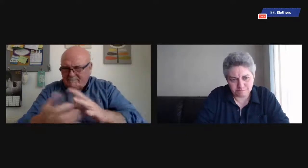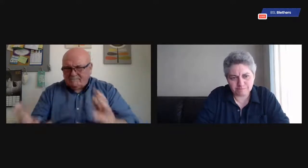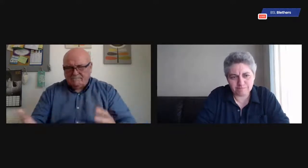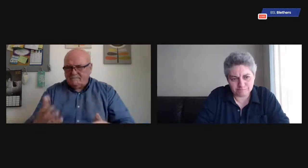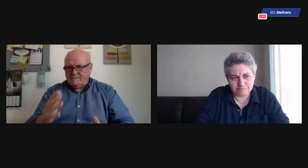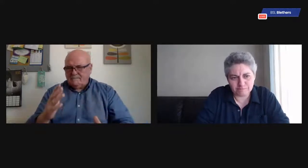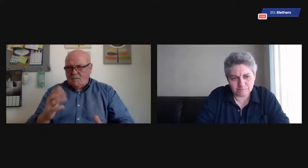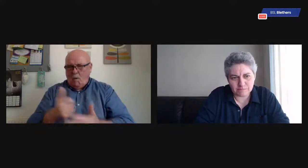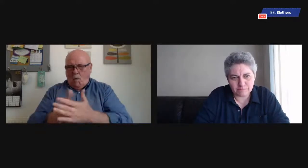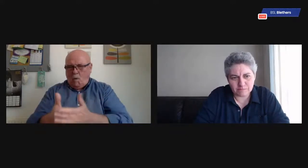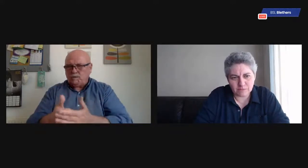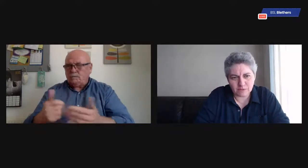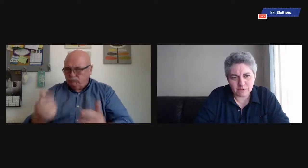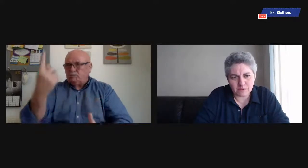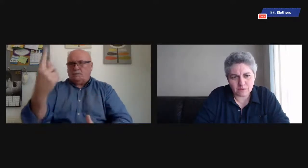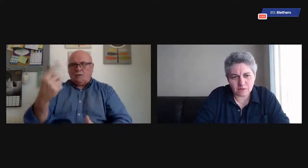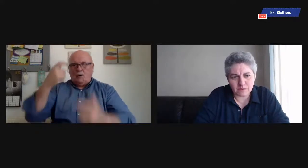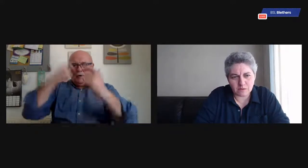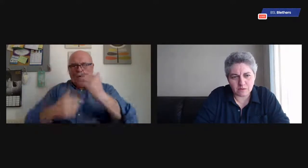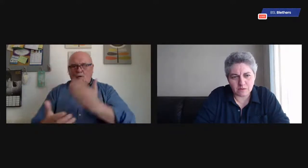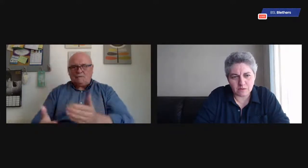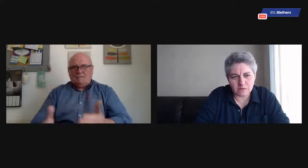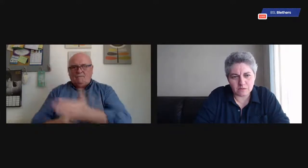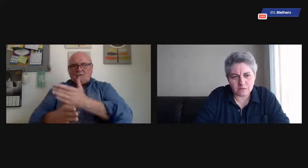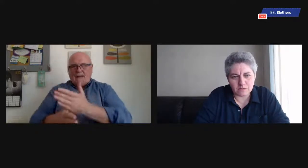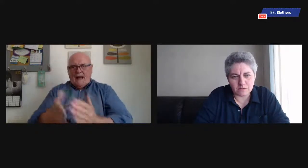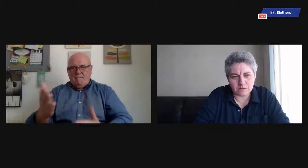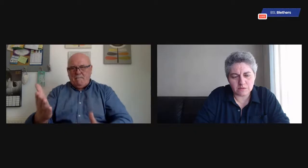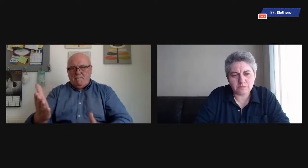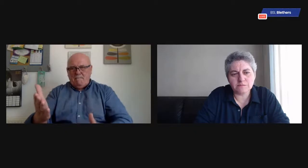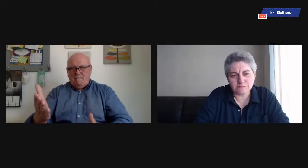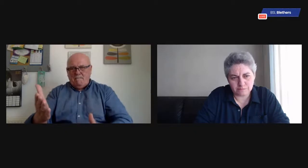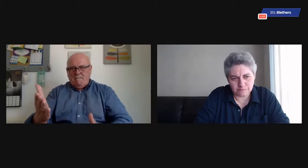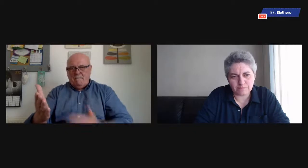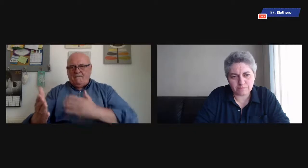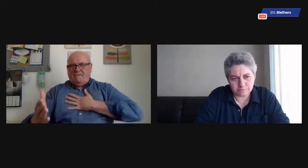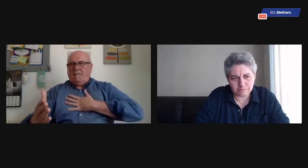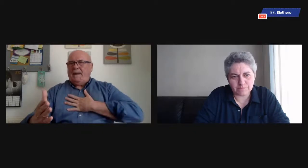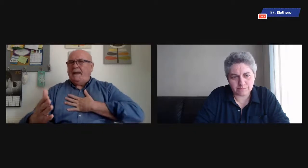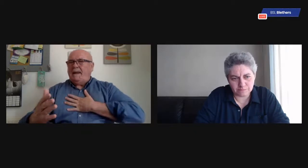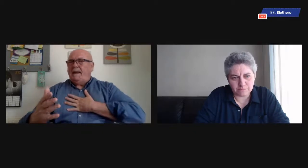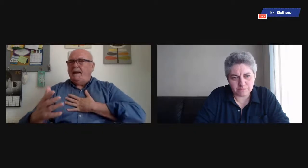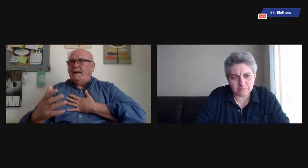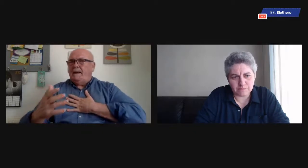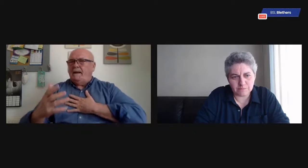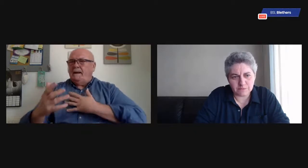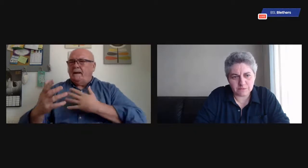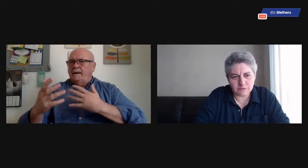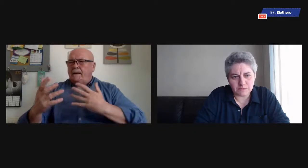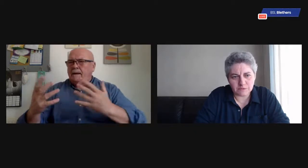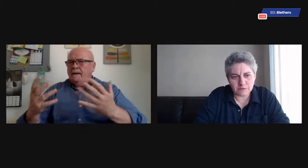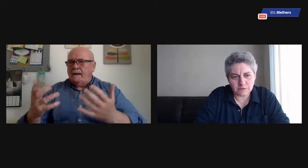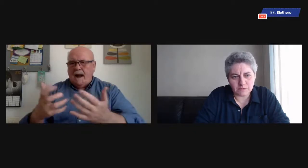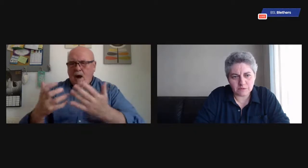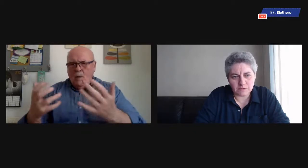a relay interpreter wouldn't necessarily need to see or have access to, and I'm there right at the